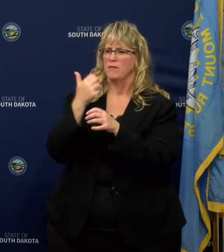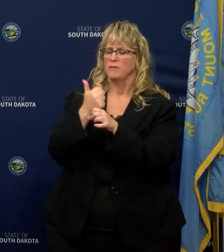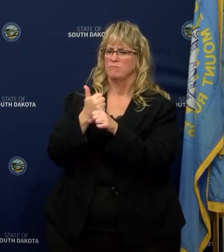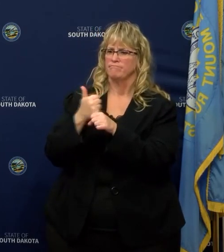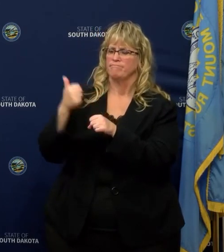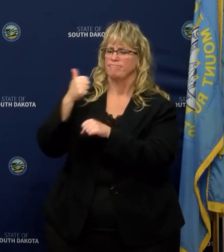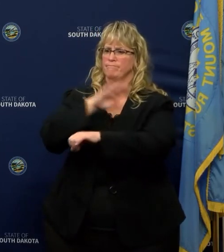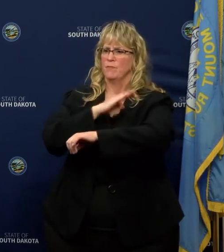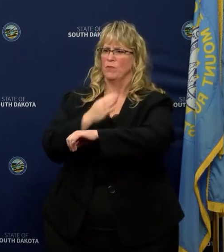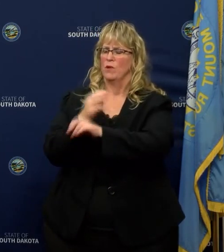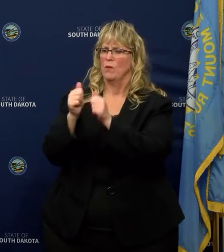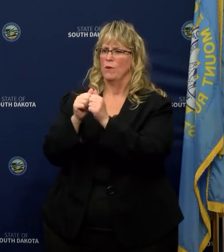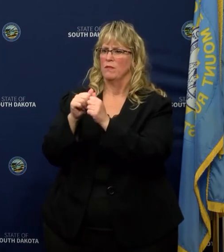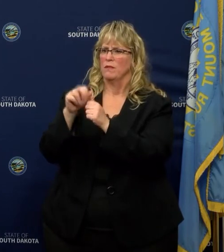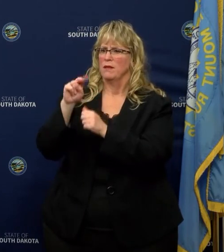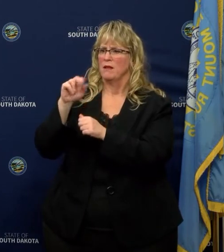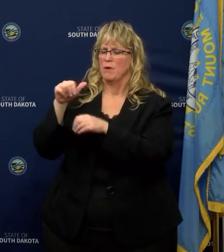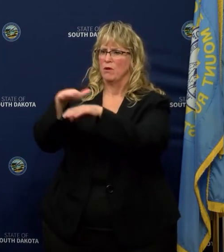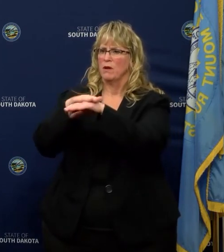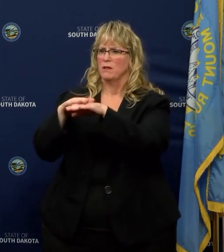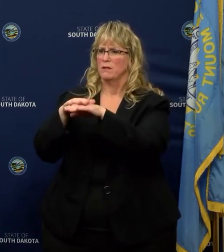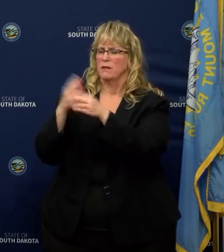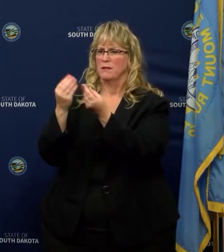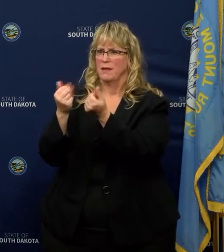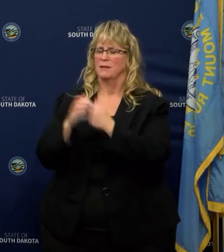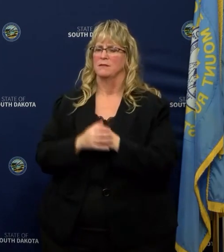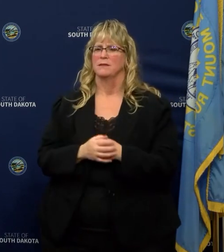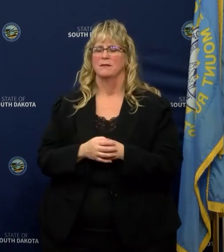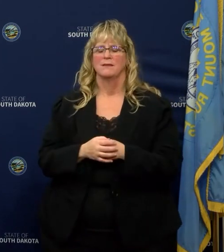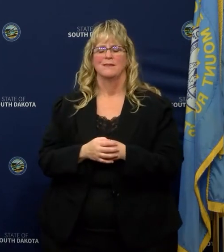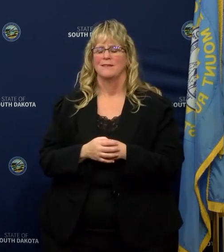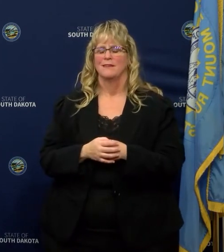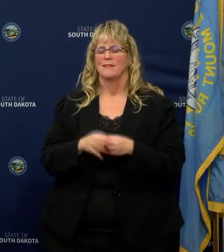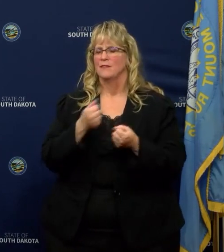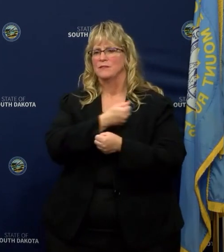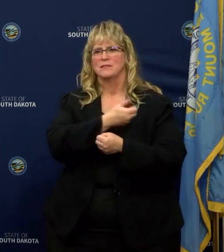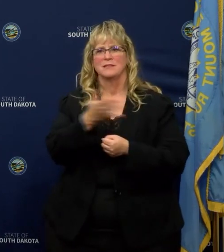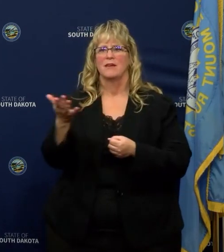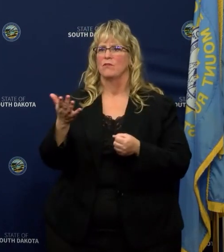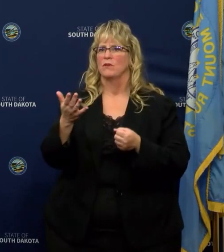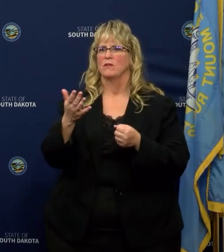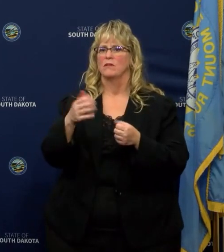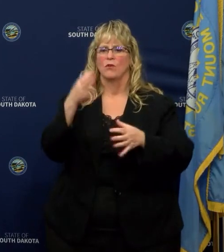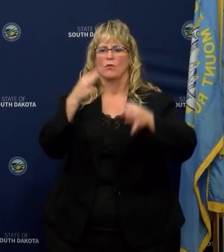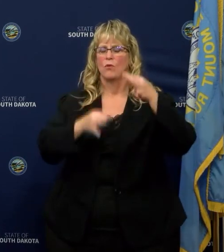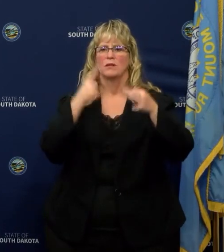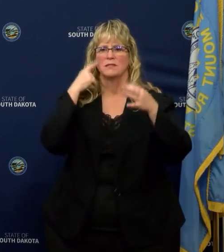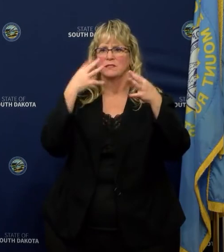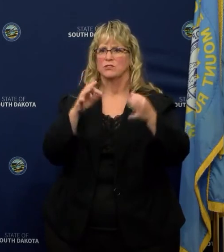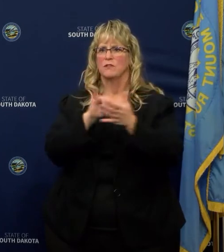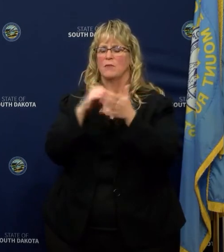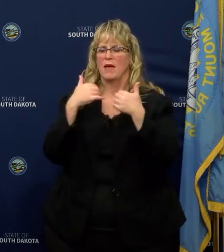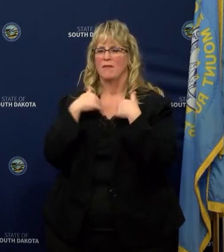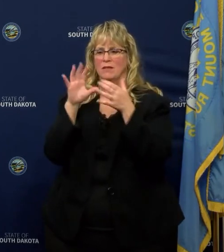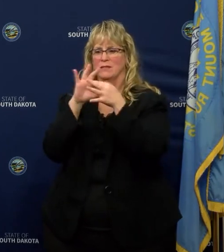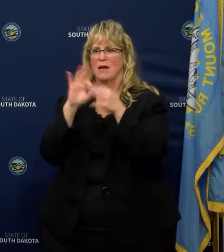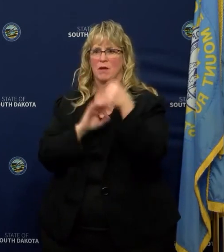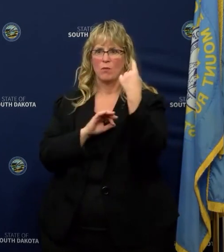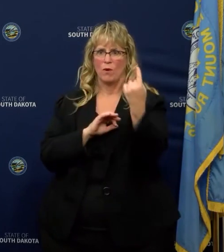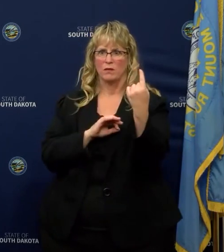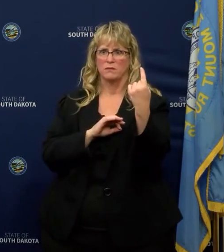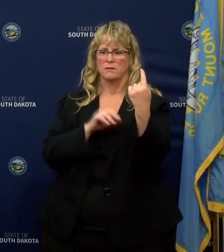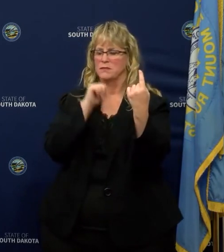highways within tribal land. There are several different court decisions at play here in this situation that we have, so to comment on one would